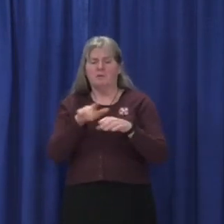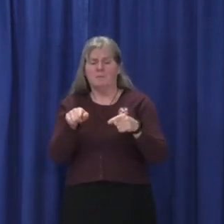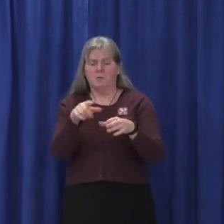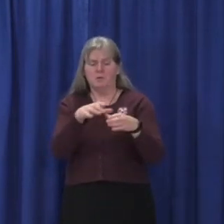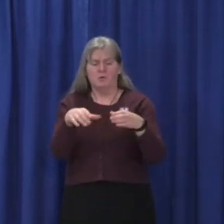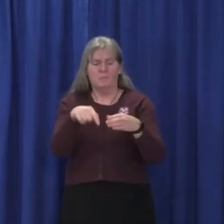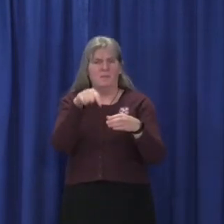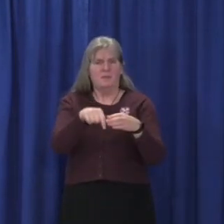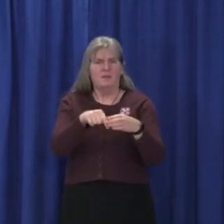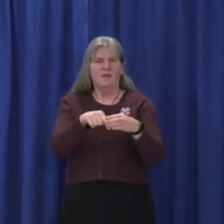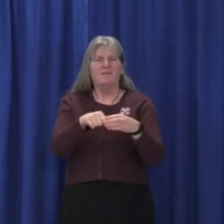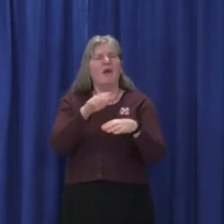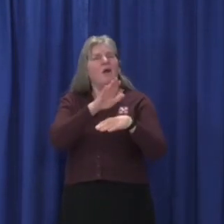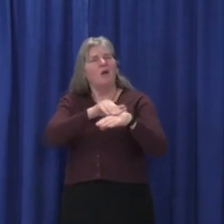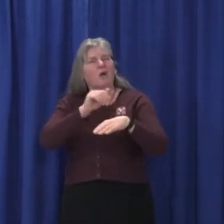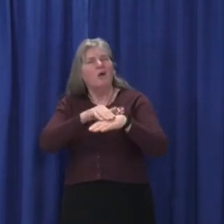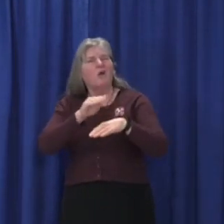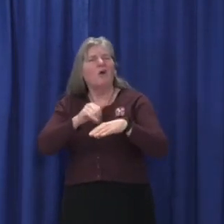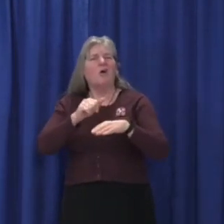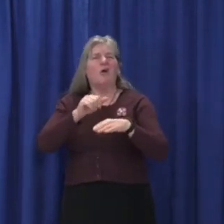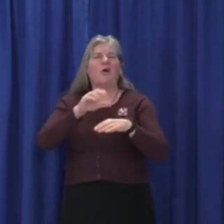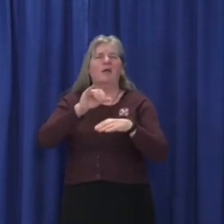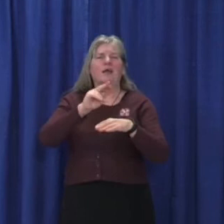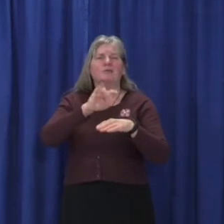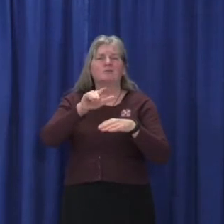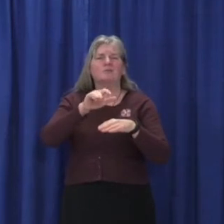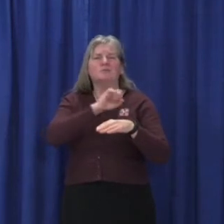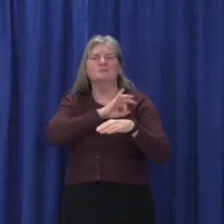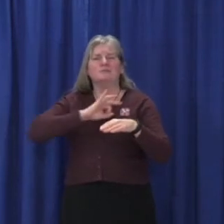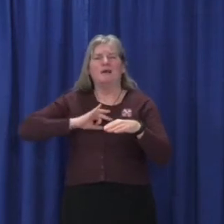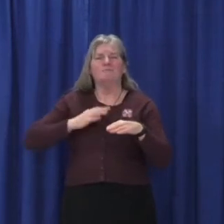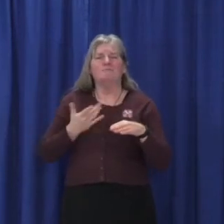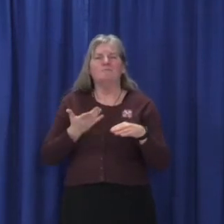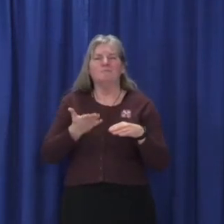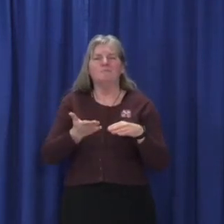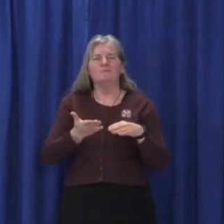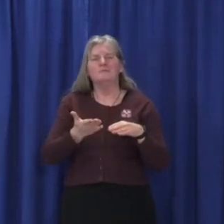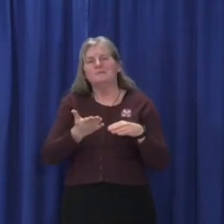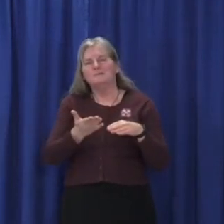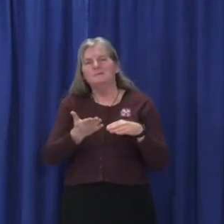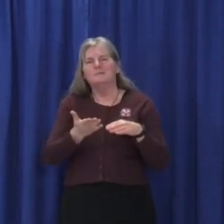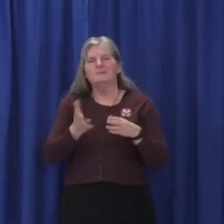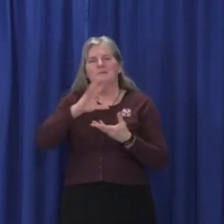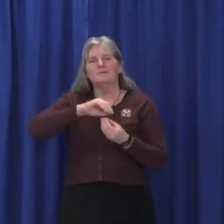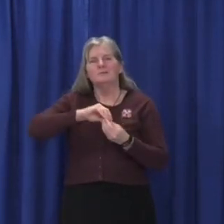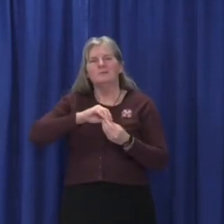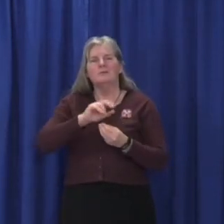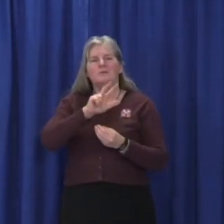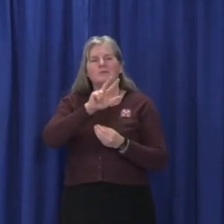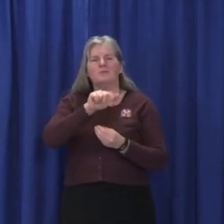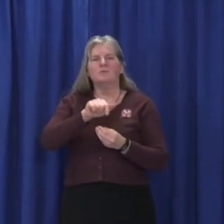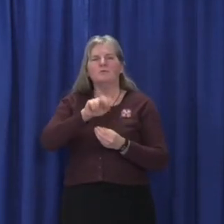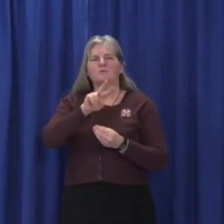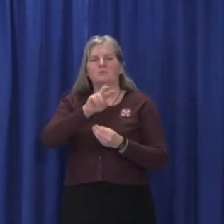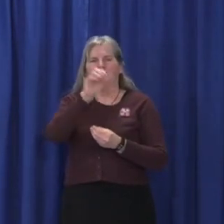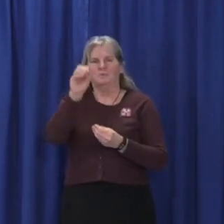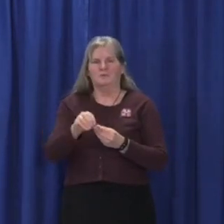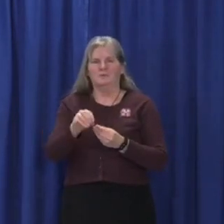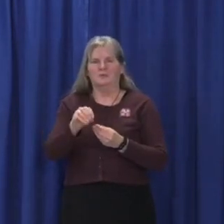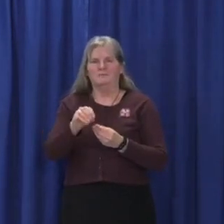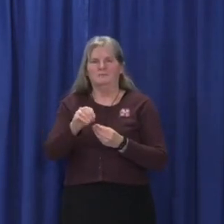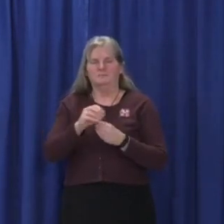attested are casual or on-call employees, accounting for 3.2% of the